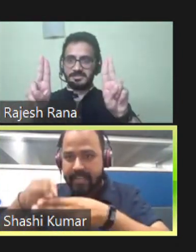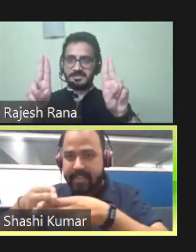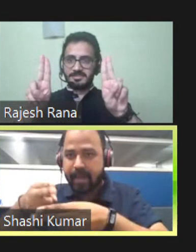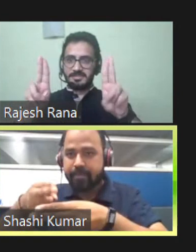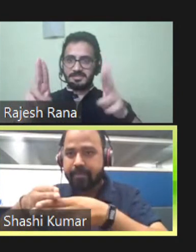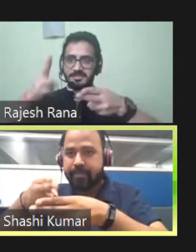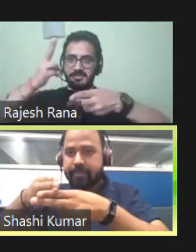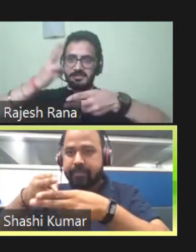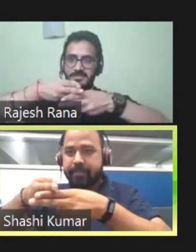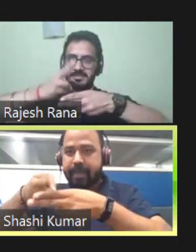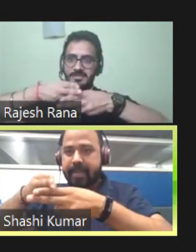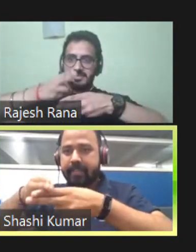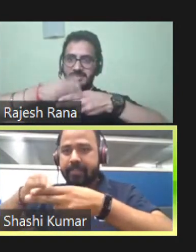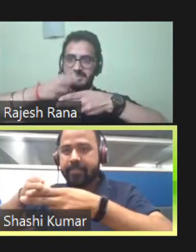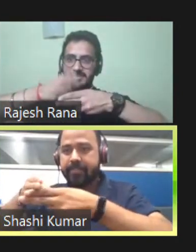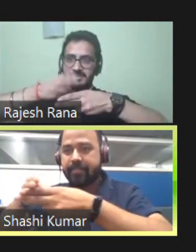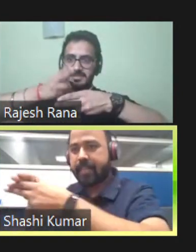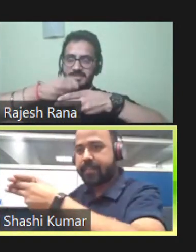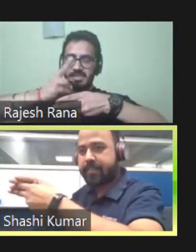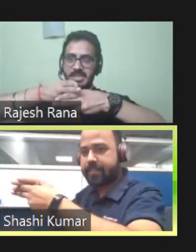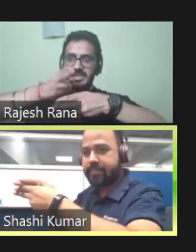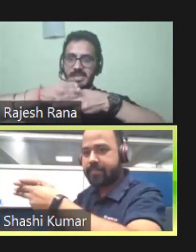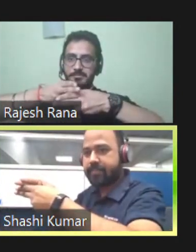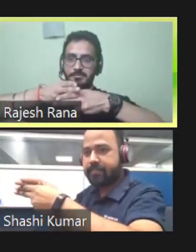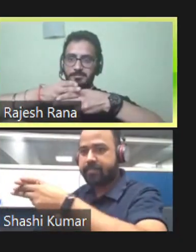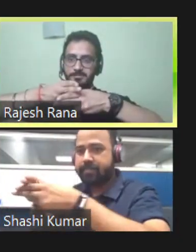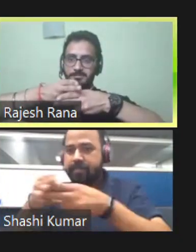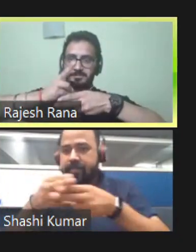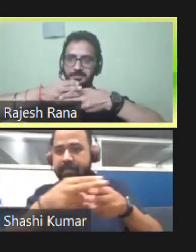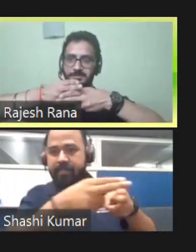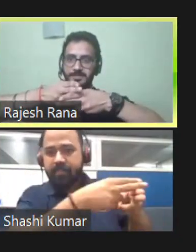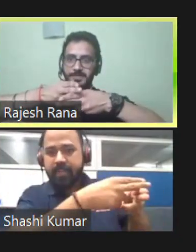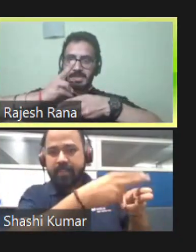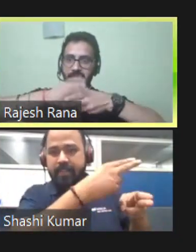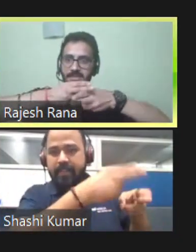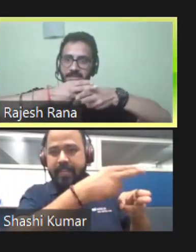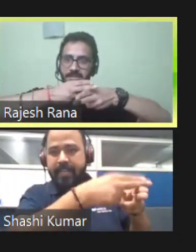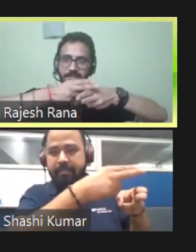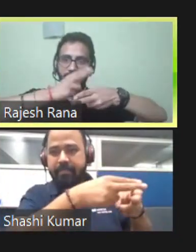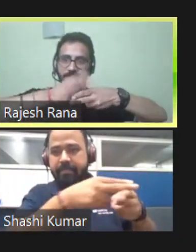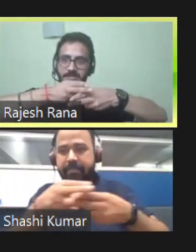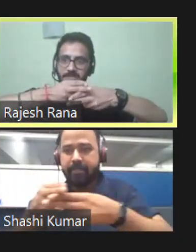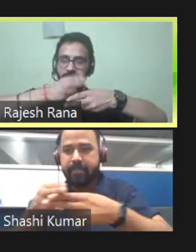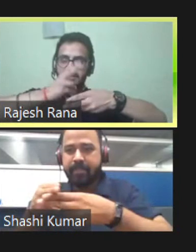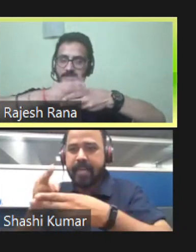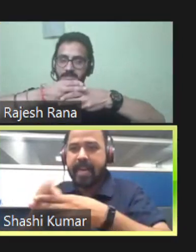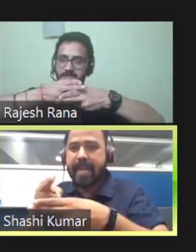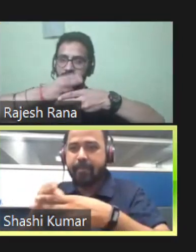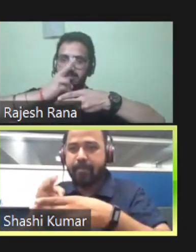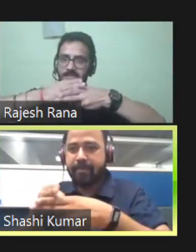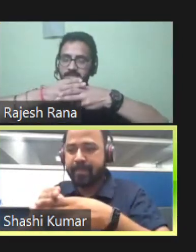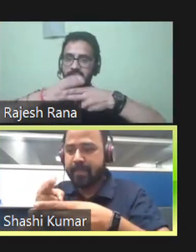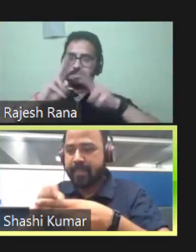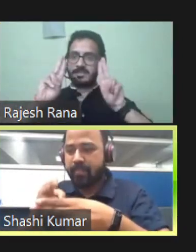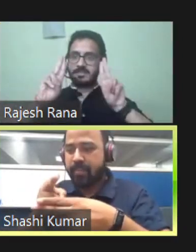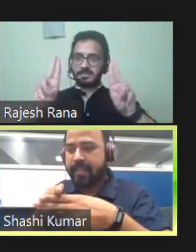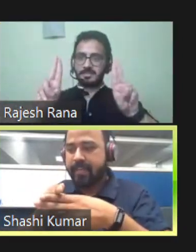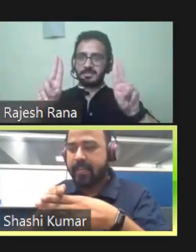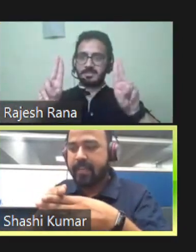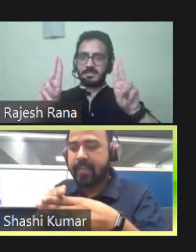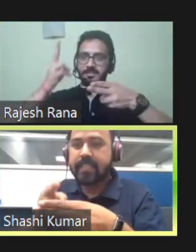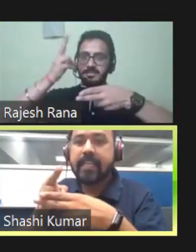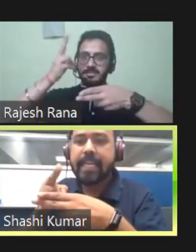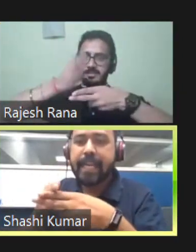And tap. Tap like this, right? Name. Right? Tap. Name.